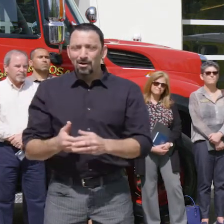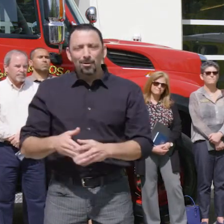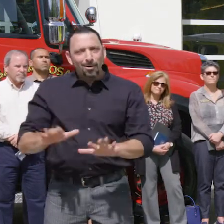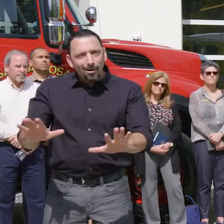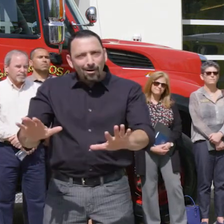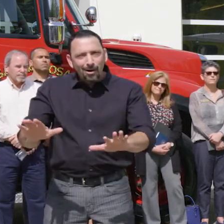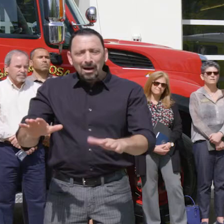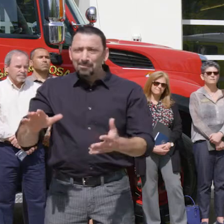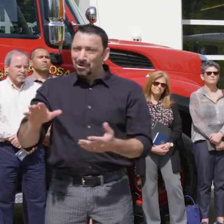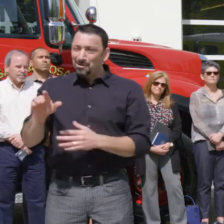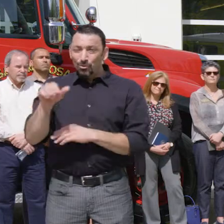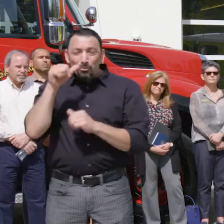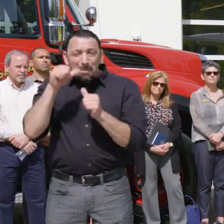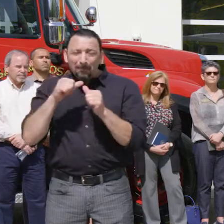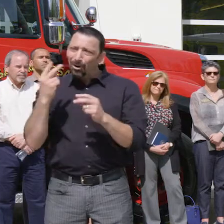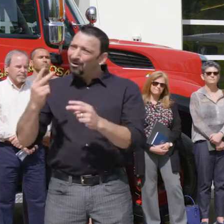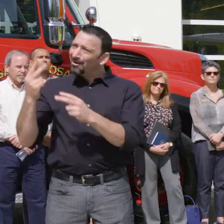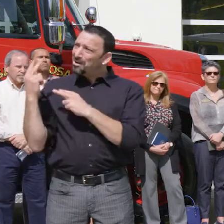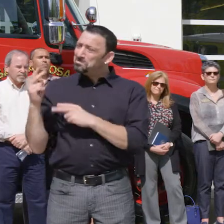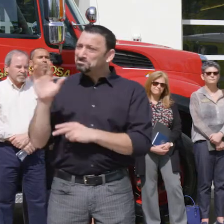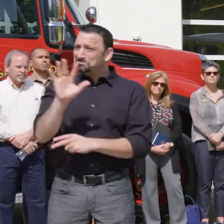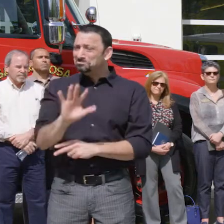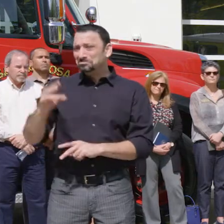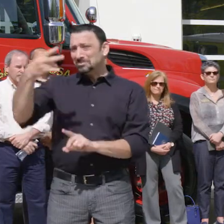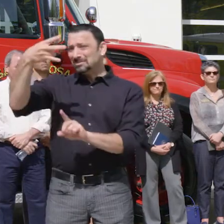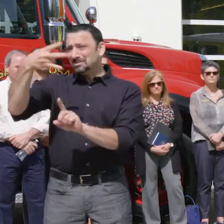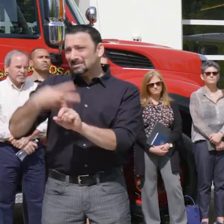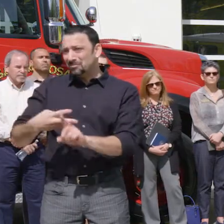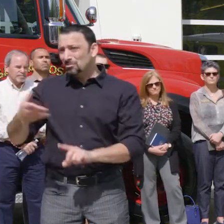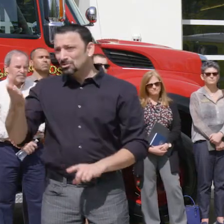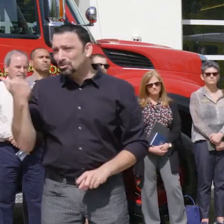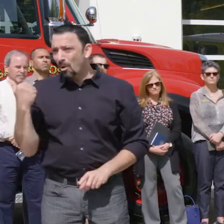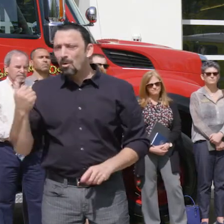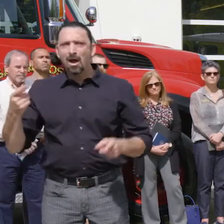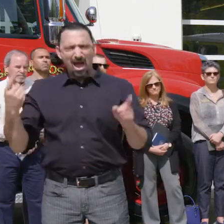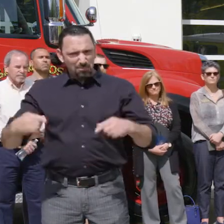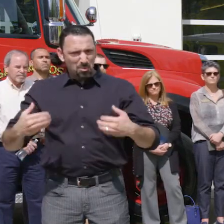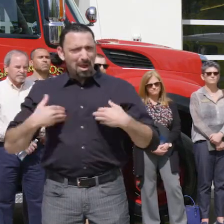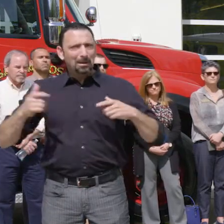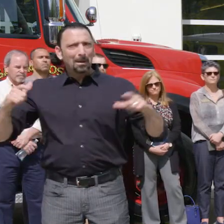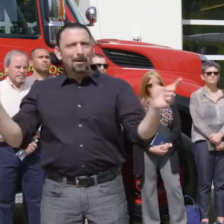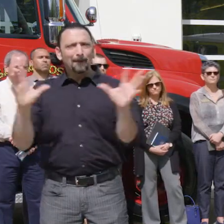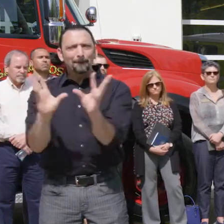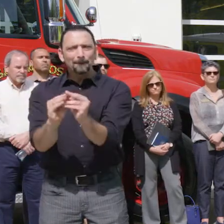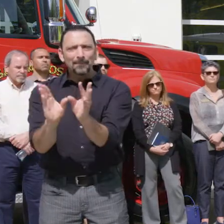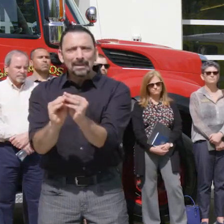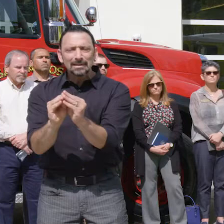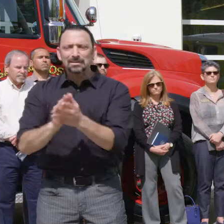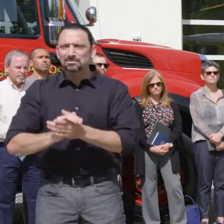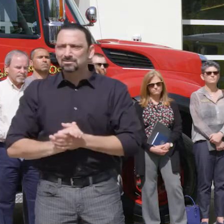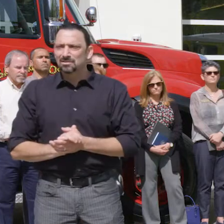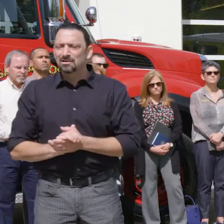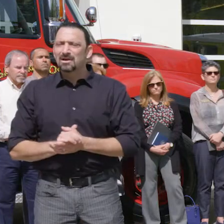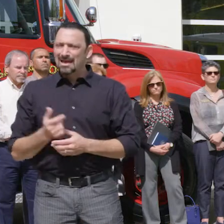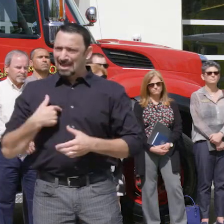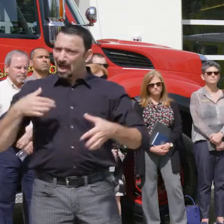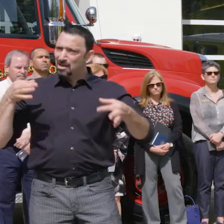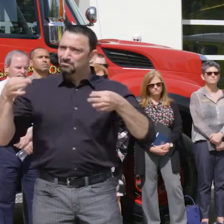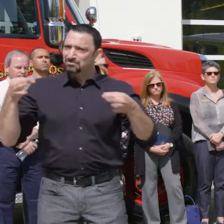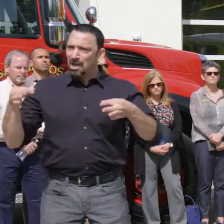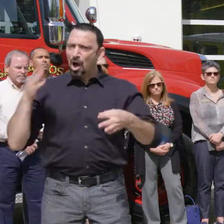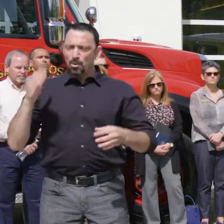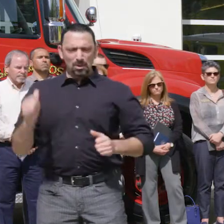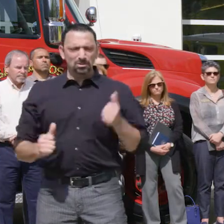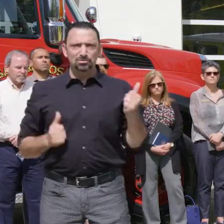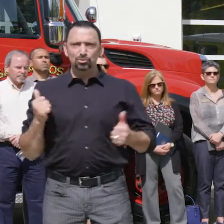just roughly 7 months ago, in town hall meetings where I stated that we were going to